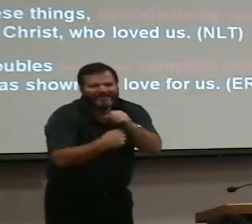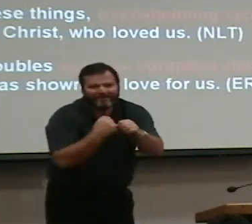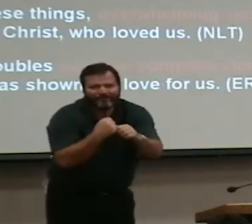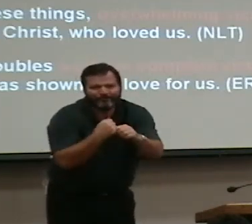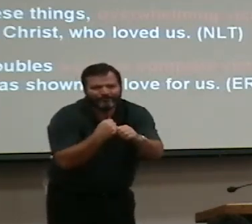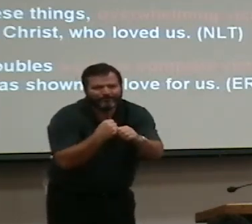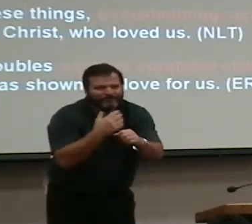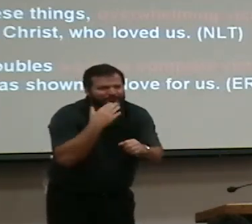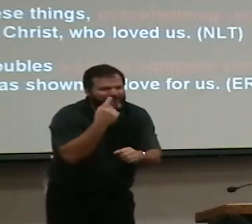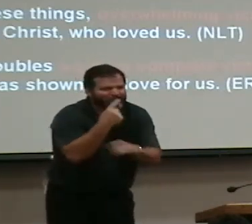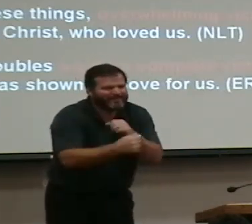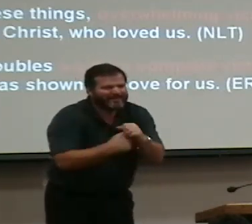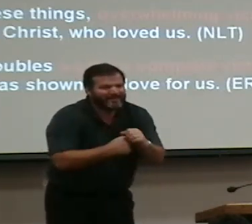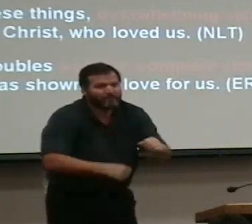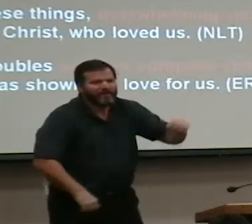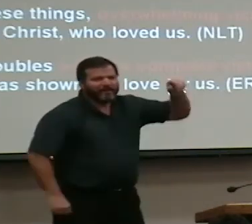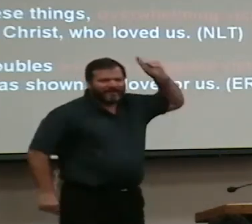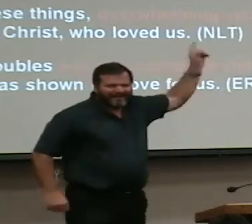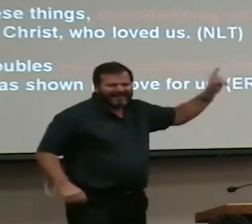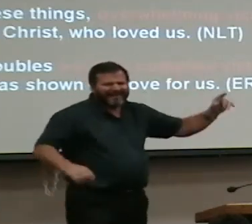One more year. One more year. Oh, yes.